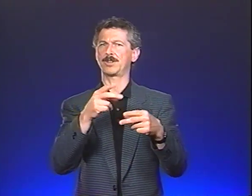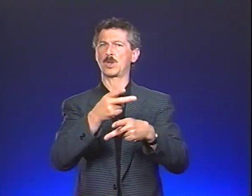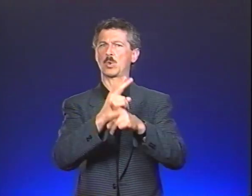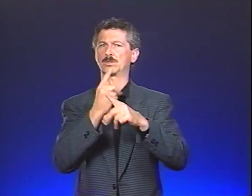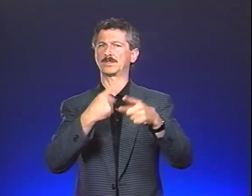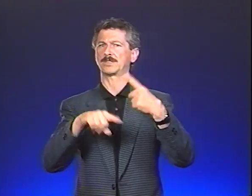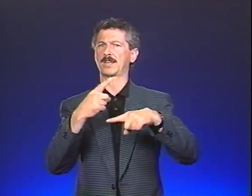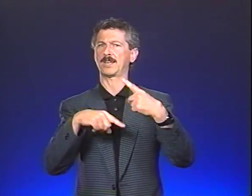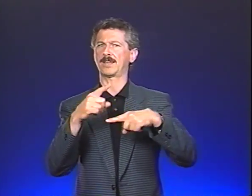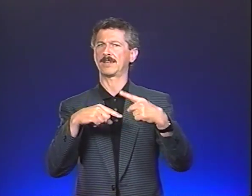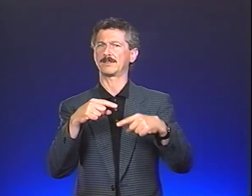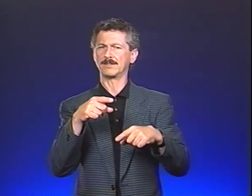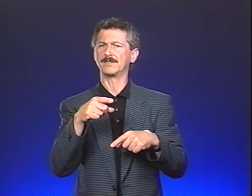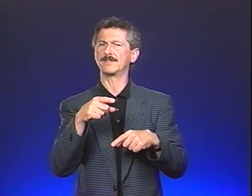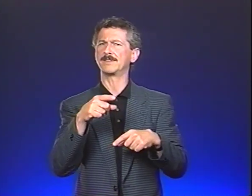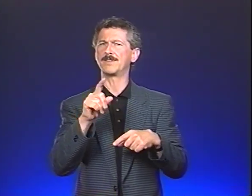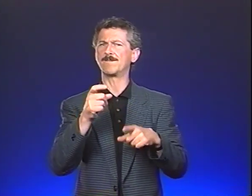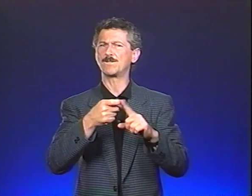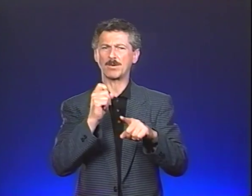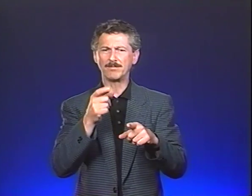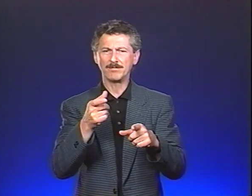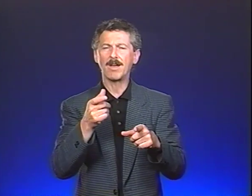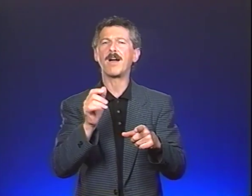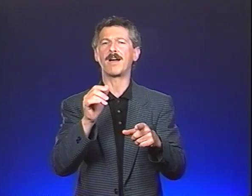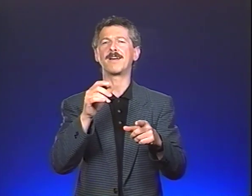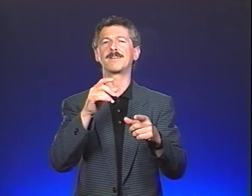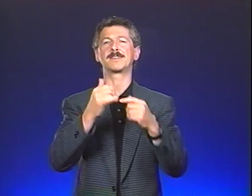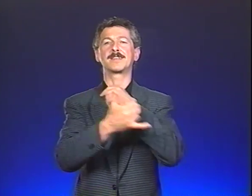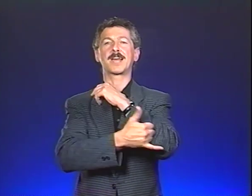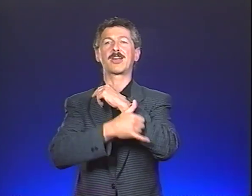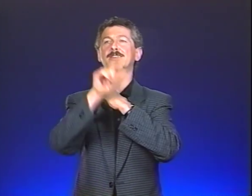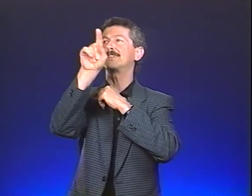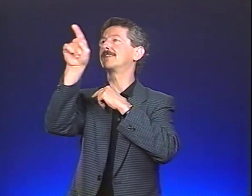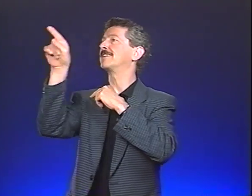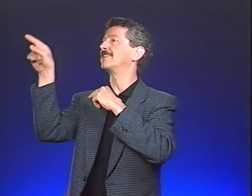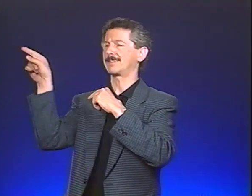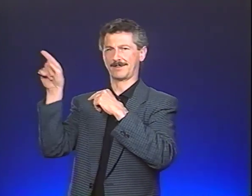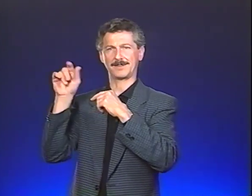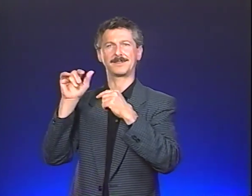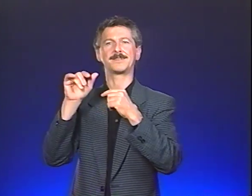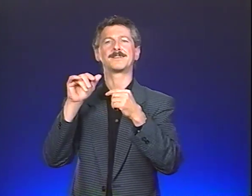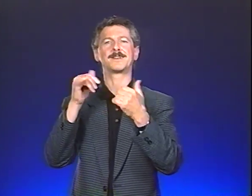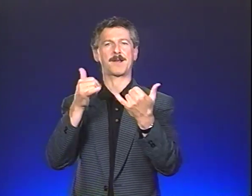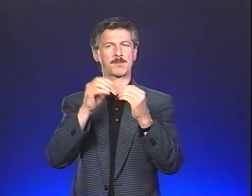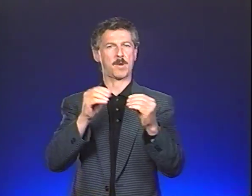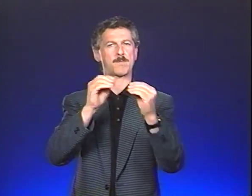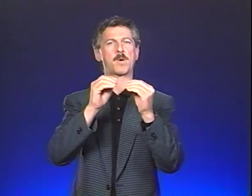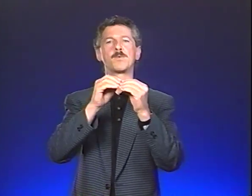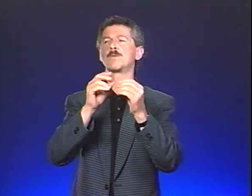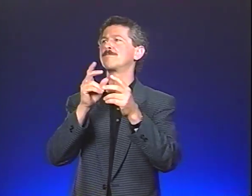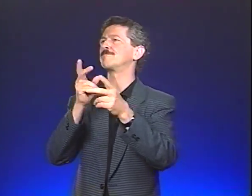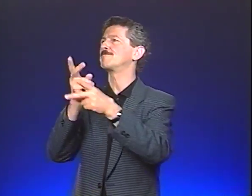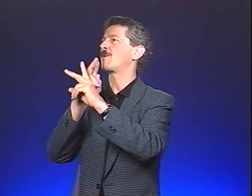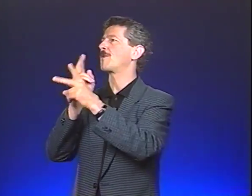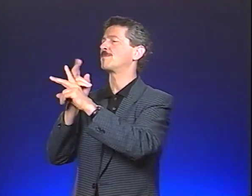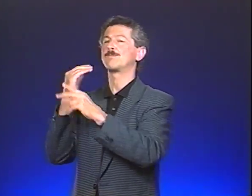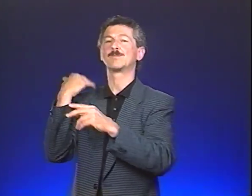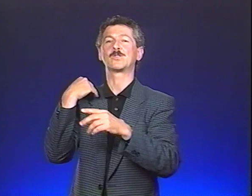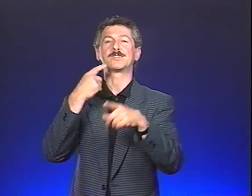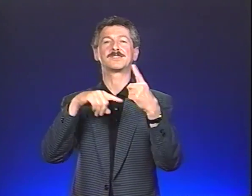Another way of increasing the size of the lexicon is through the use of loan signs. ASL borrows signs from other countries, the best